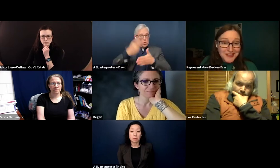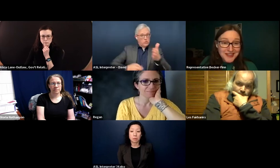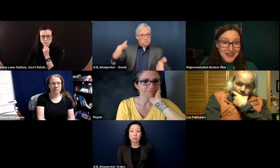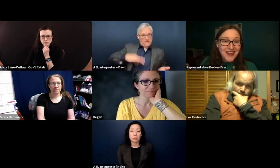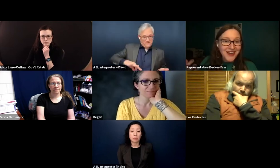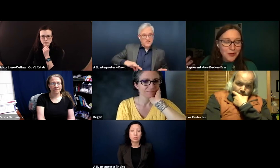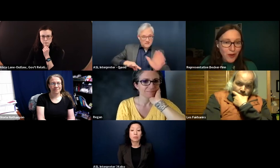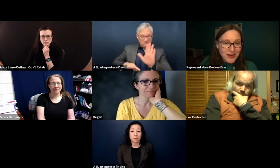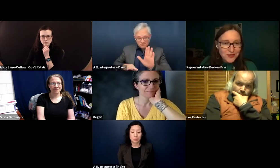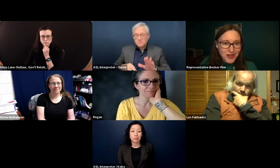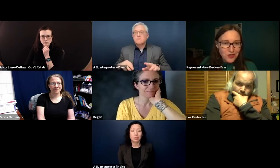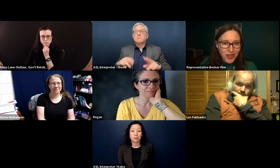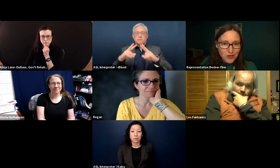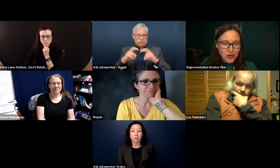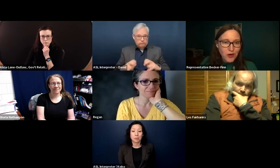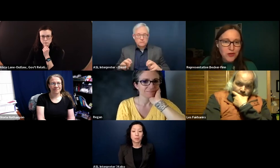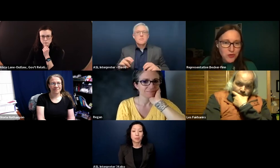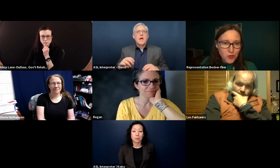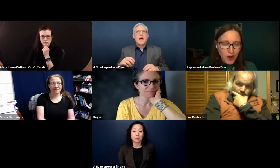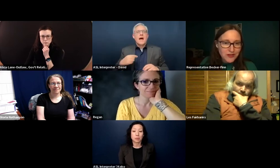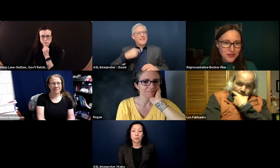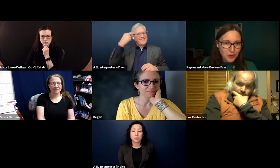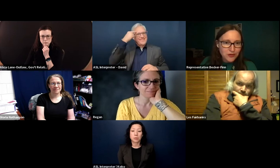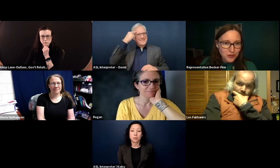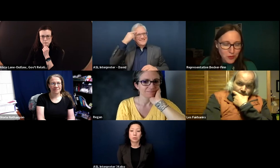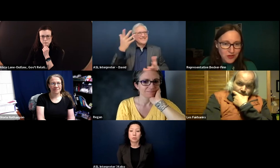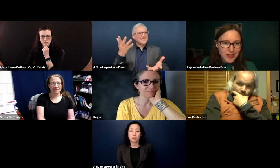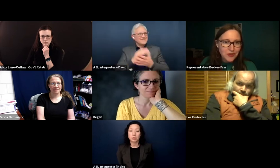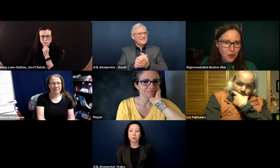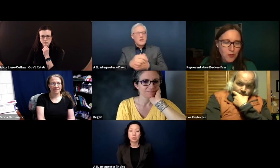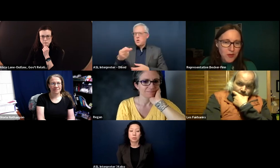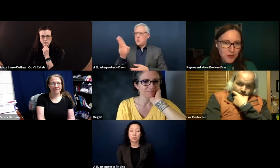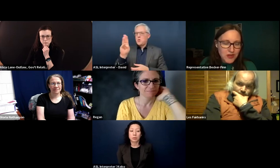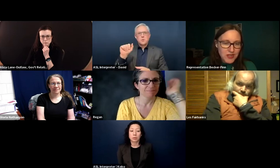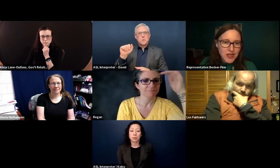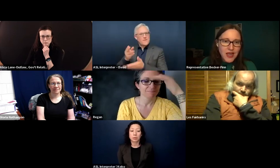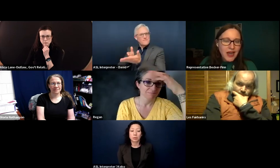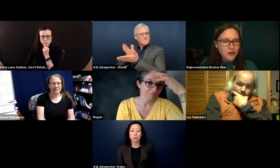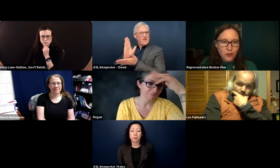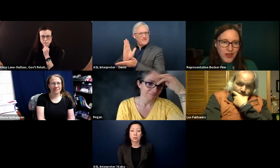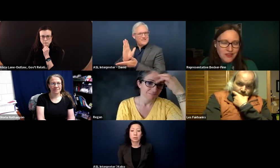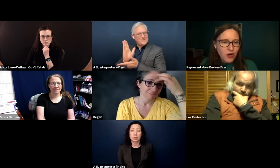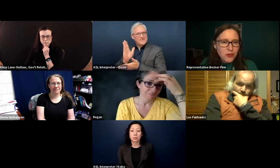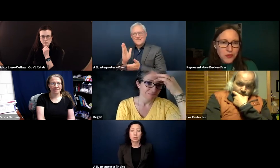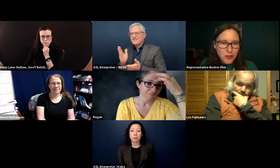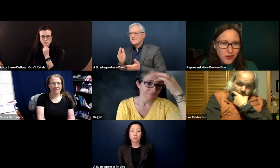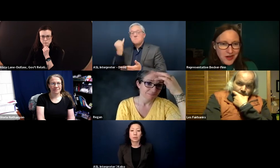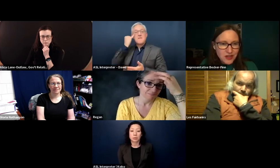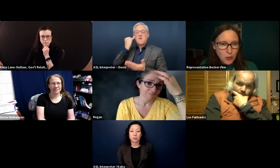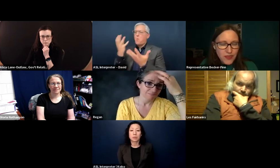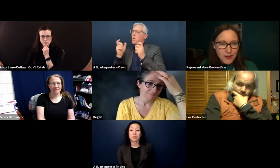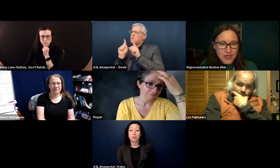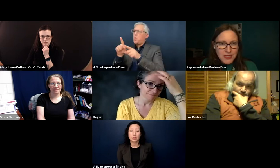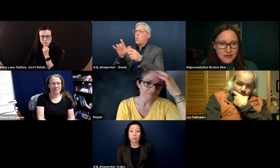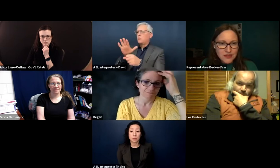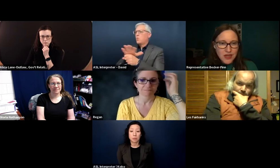right and your right to an education where you want to go to school in your home community, it's hard to put a price